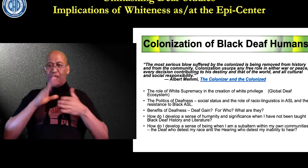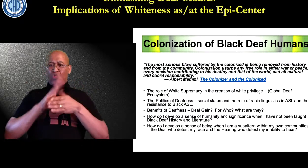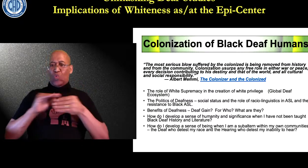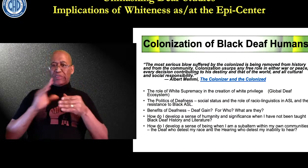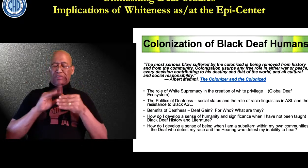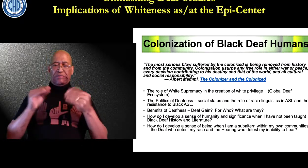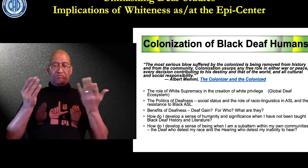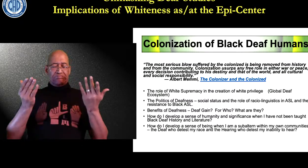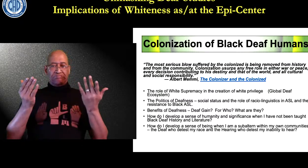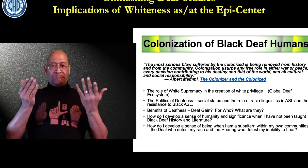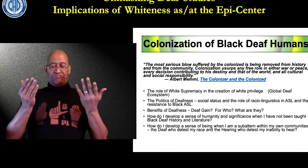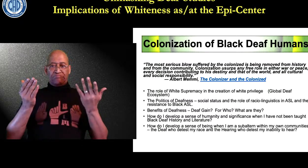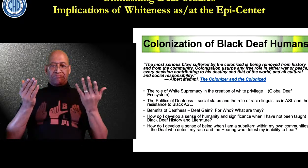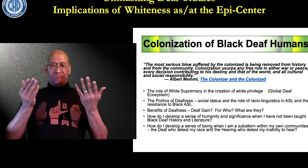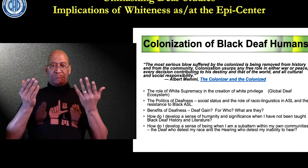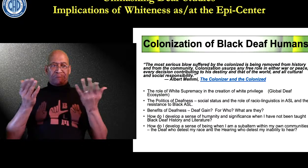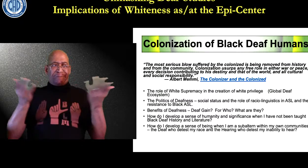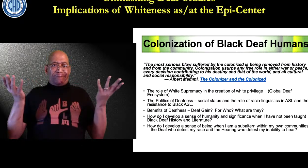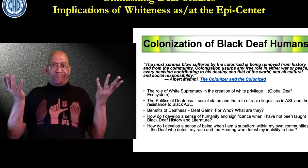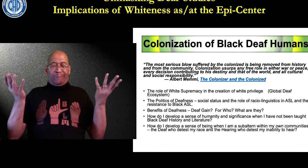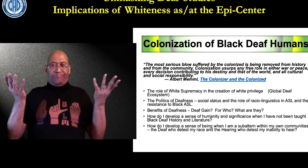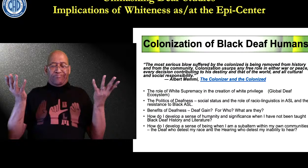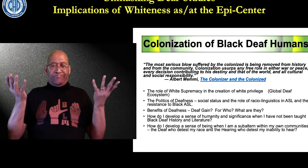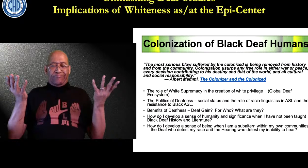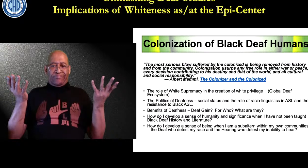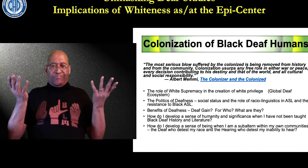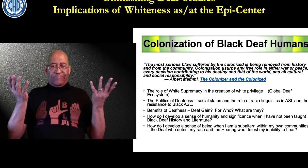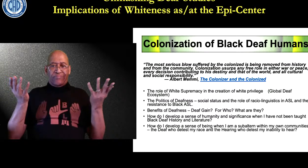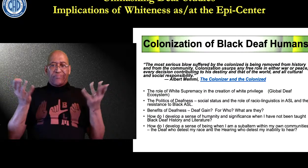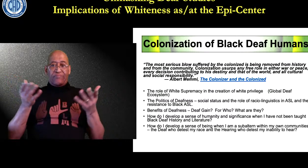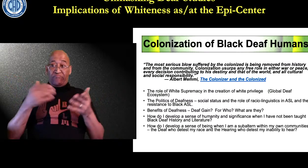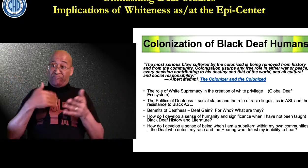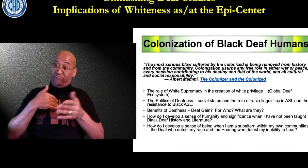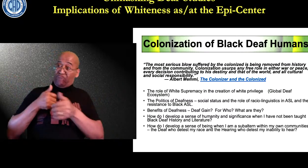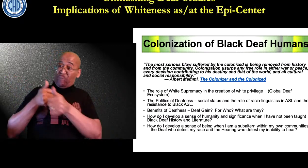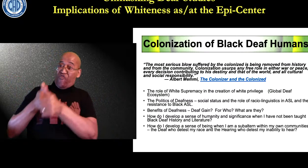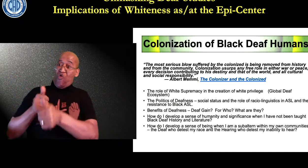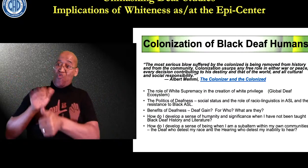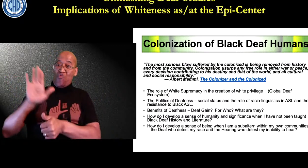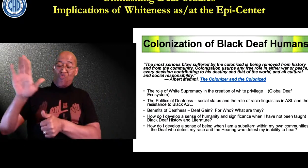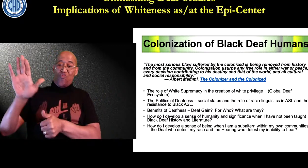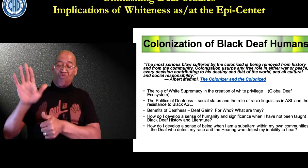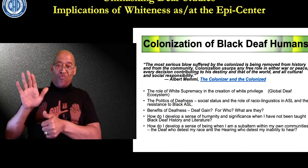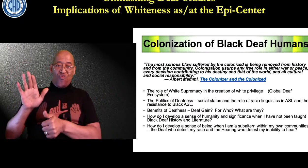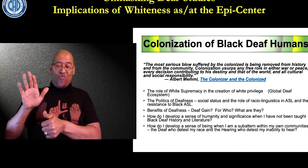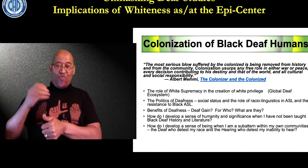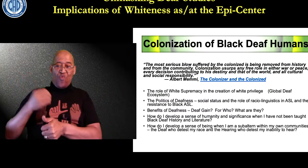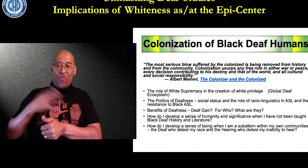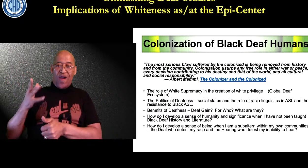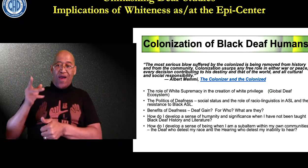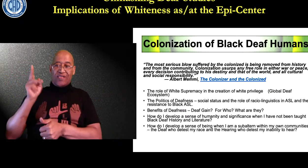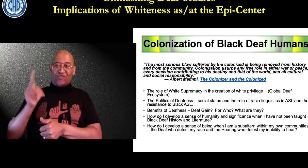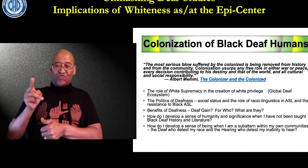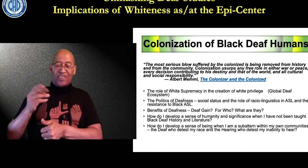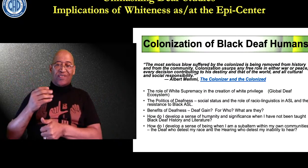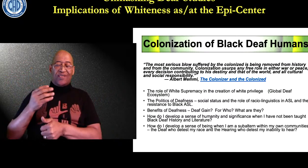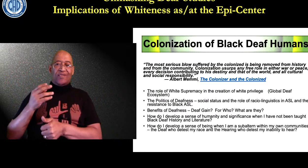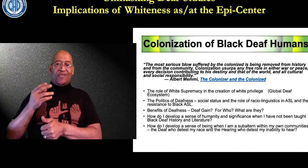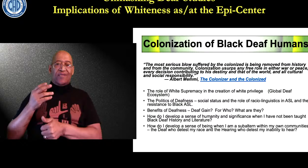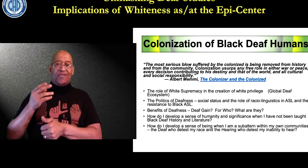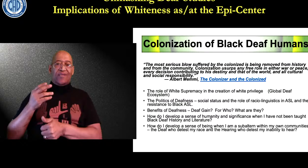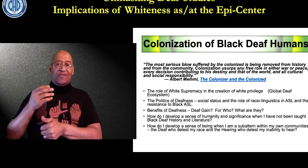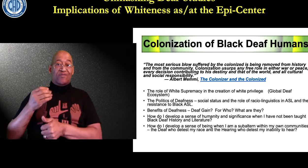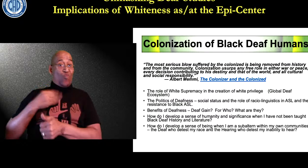then who am I? Who do I identify myself with? What is my story?